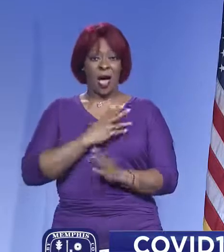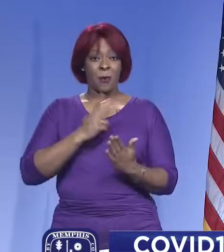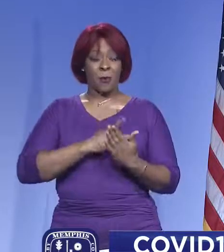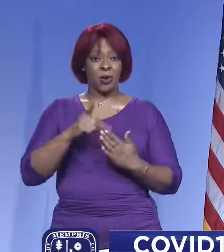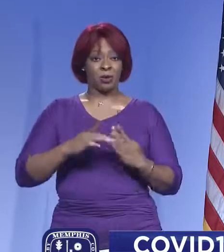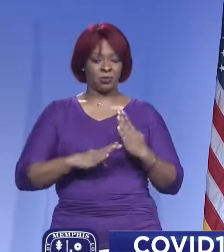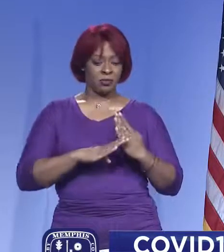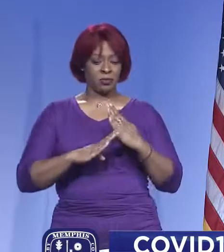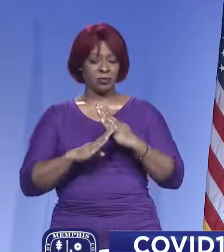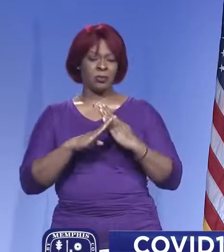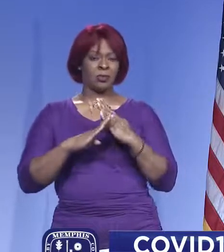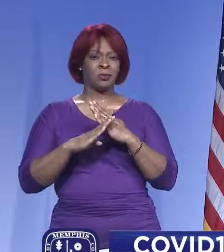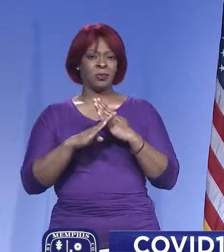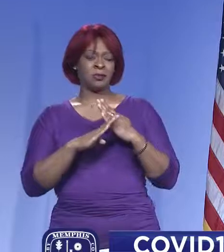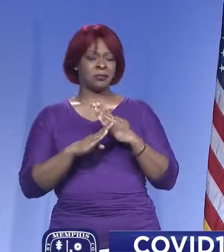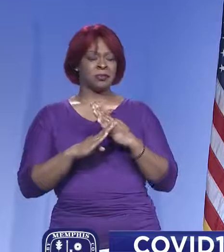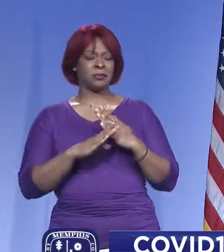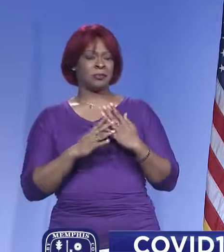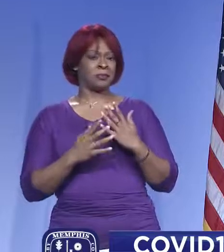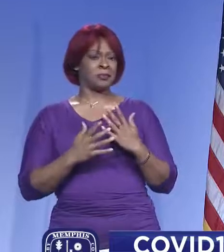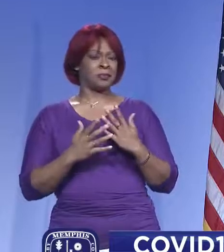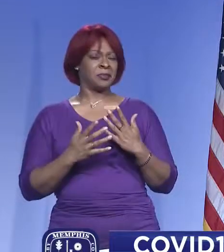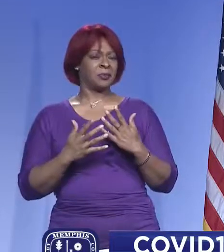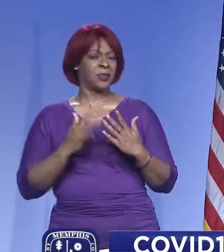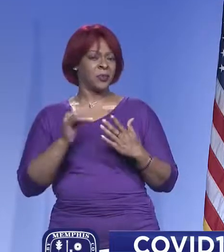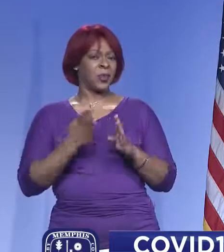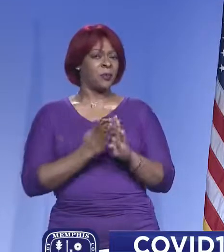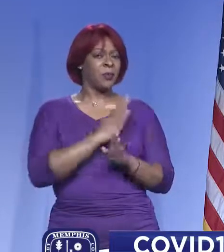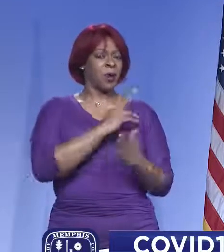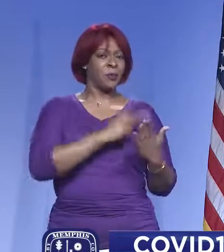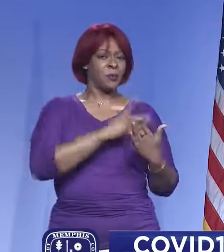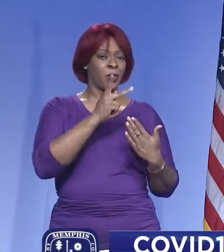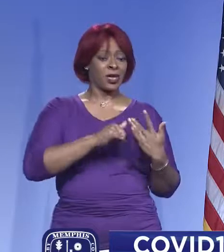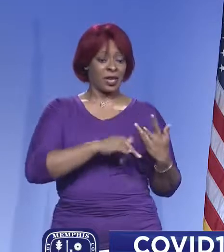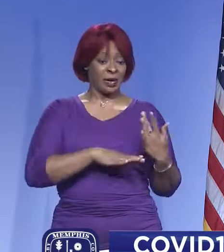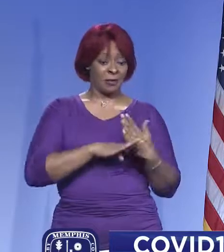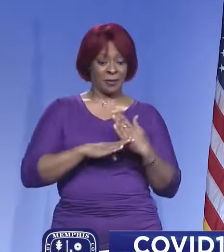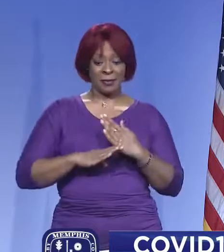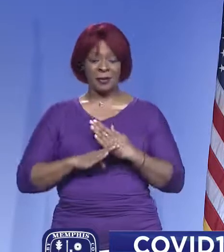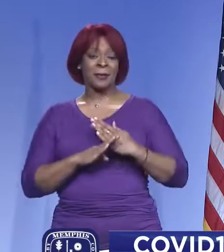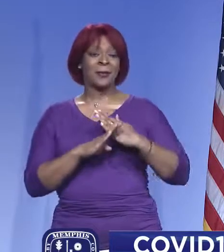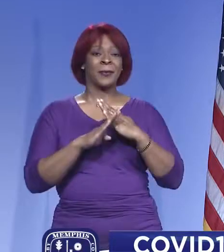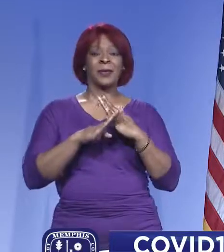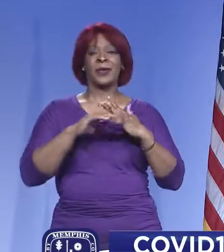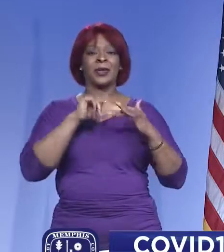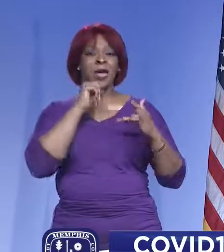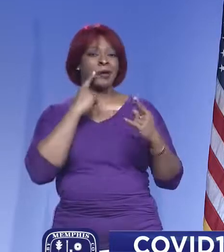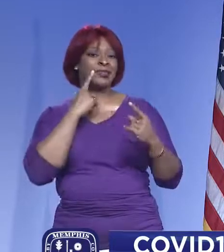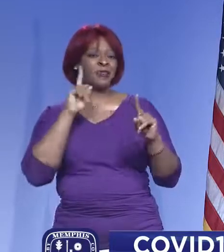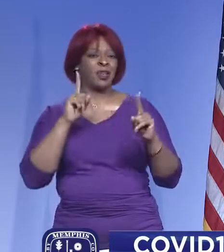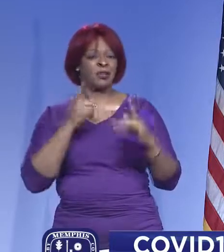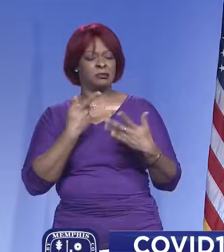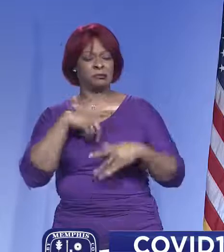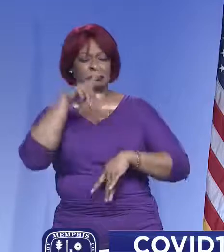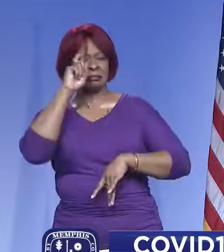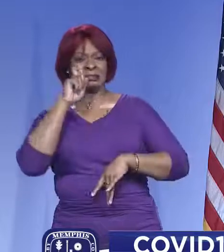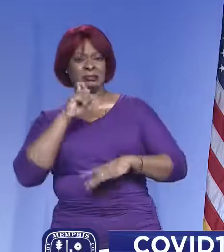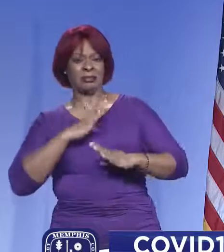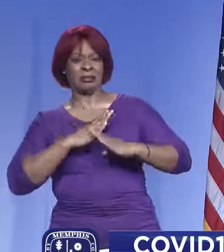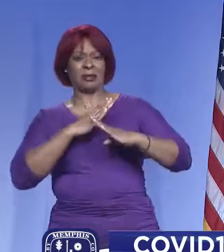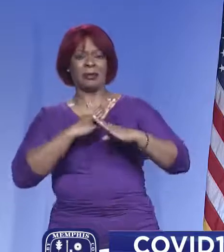immune response will or at least the prior programmed immune response may not be as effective against that new